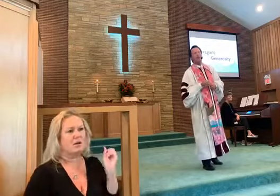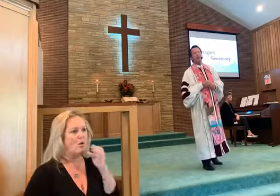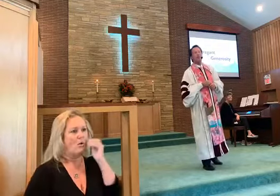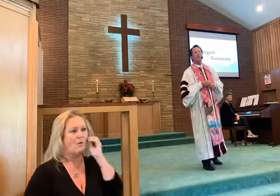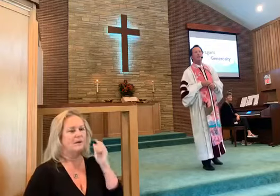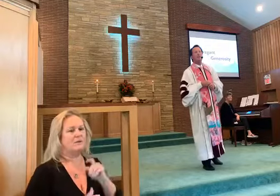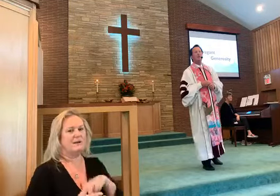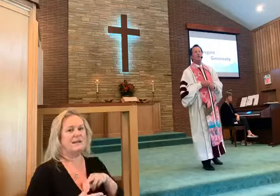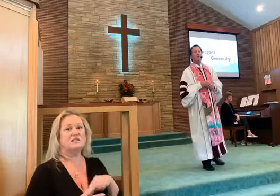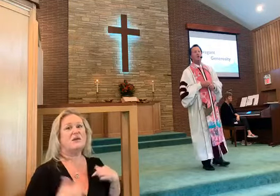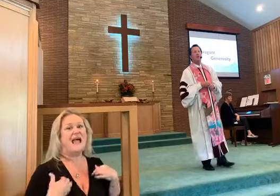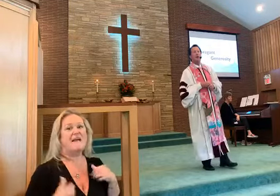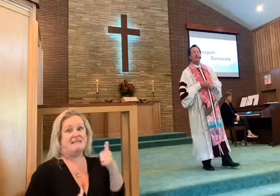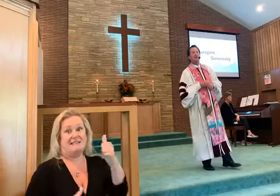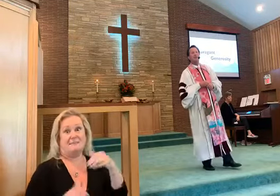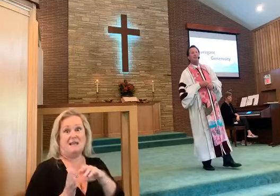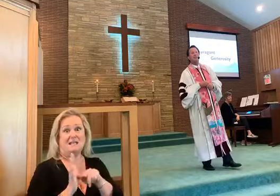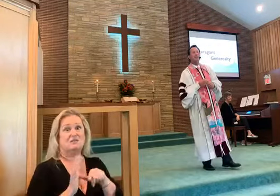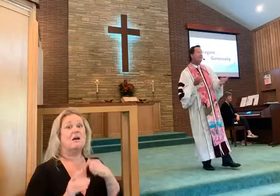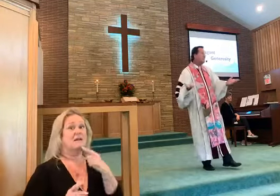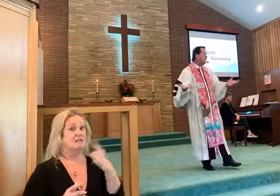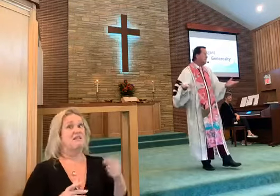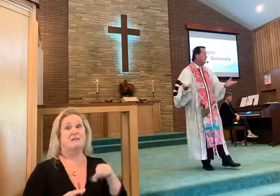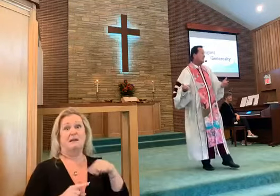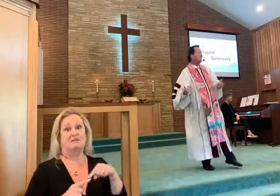have 10 more minutes, so I'm going to talk about